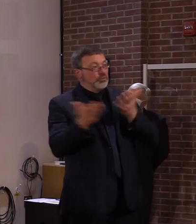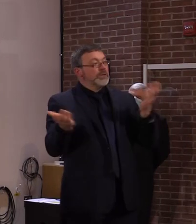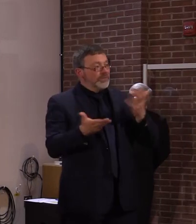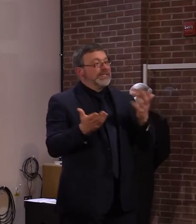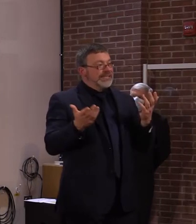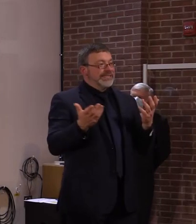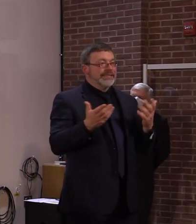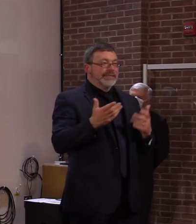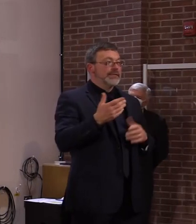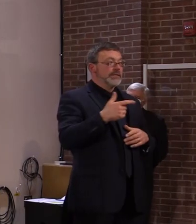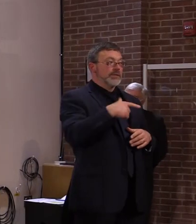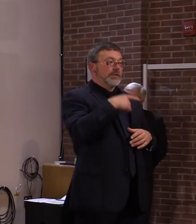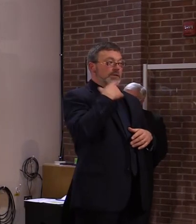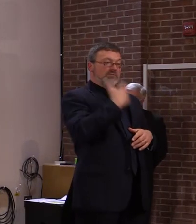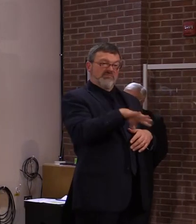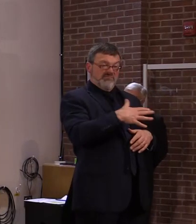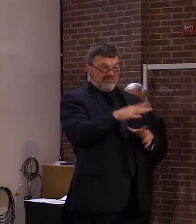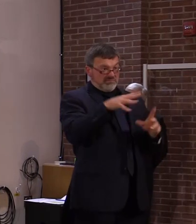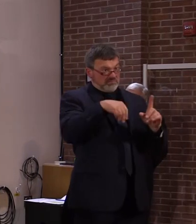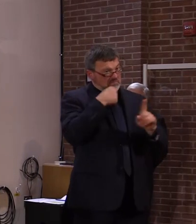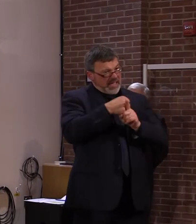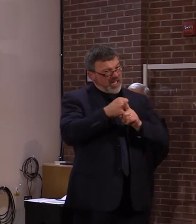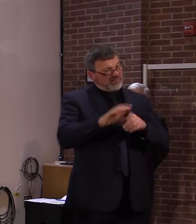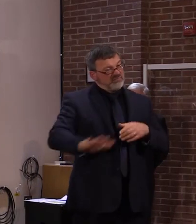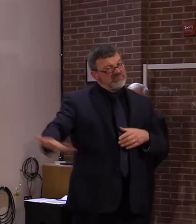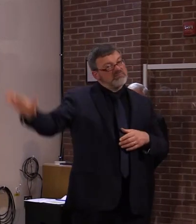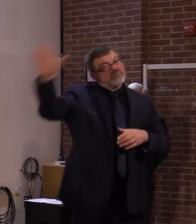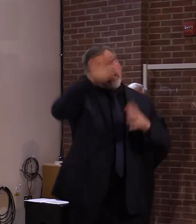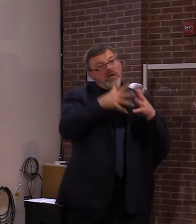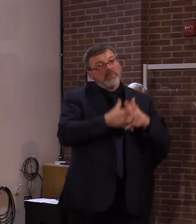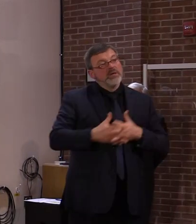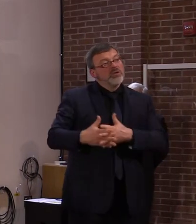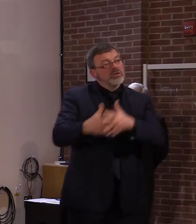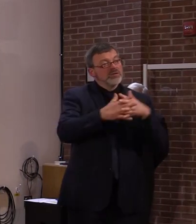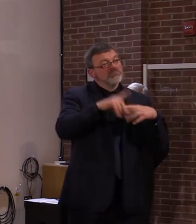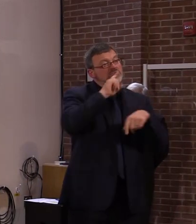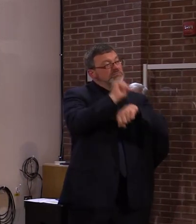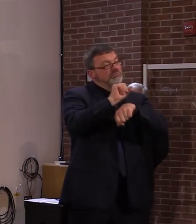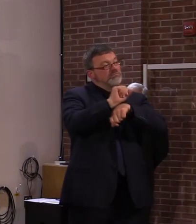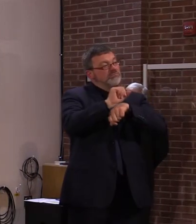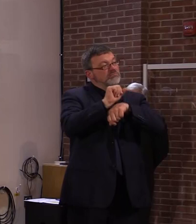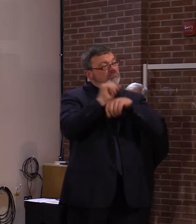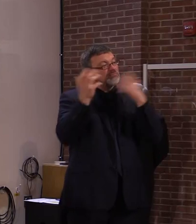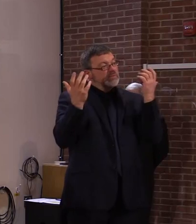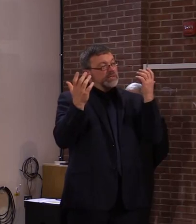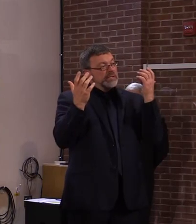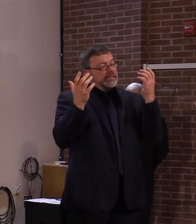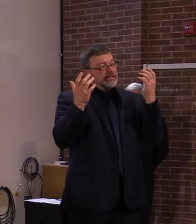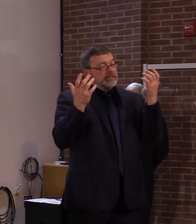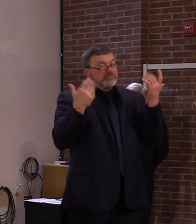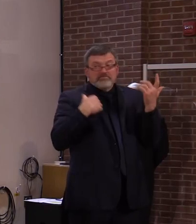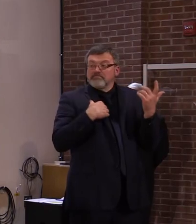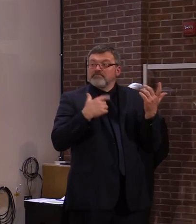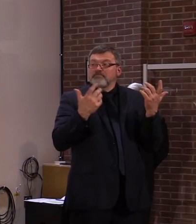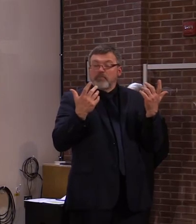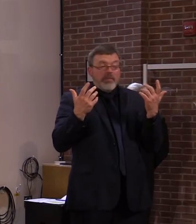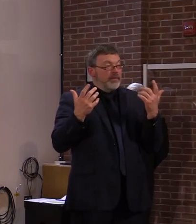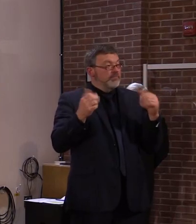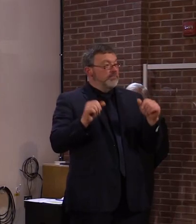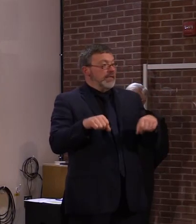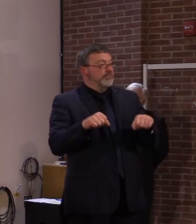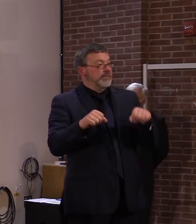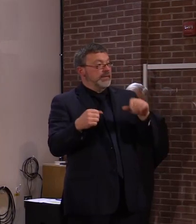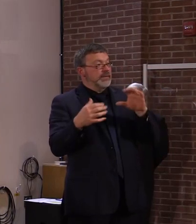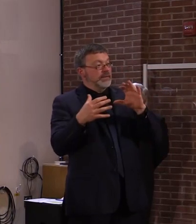facing on a national level, but that could be related to truck drivers, for instance. I know that's with